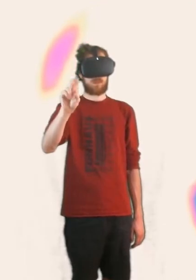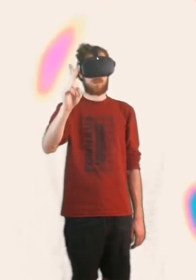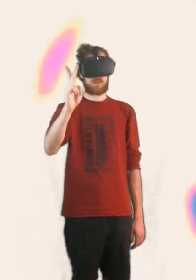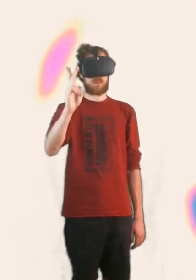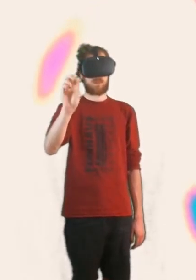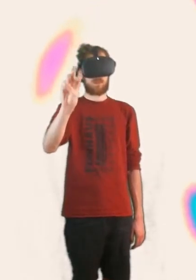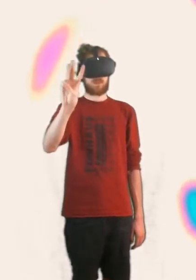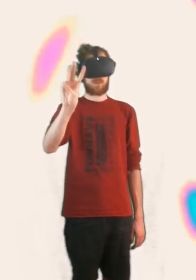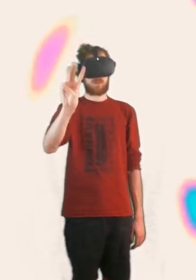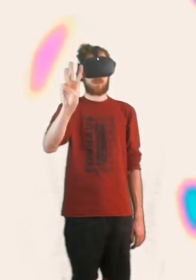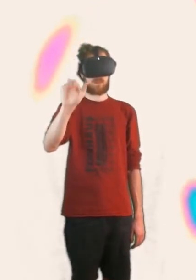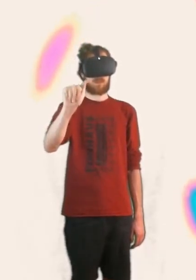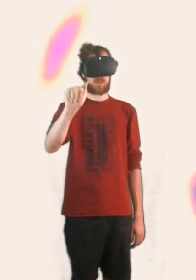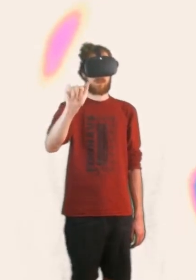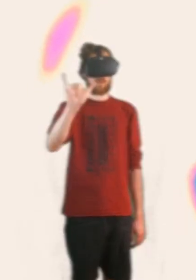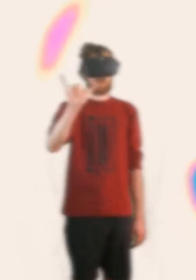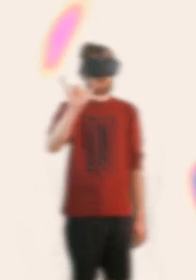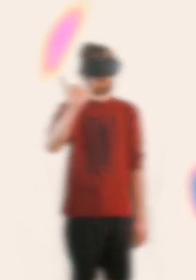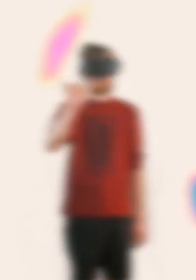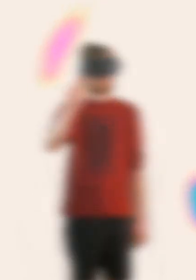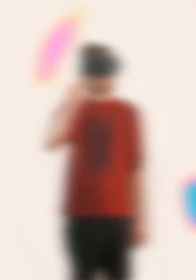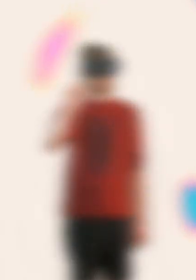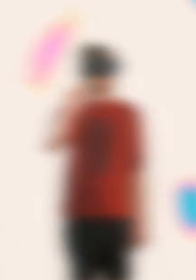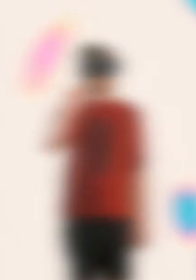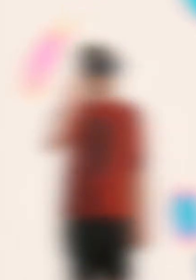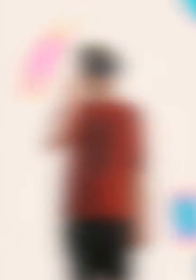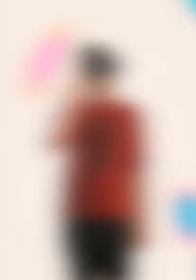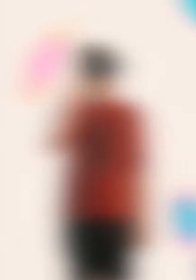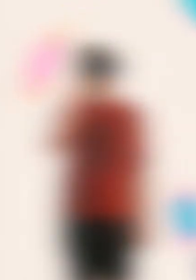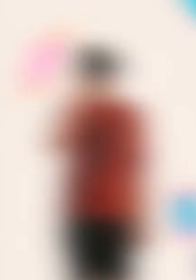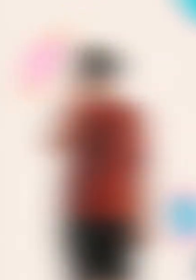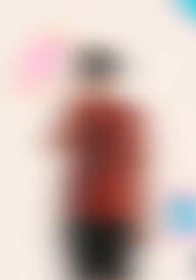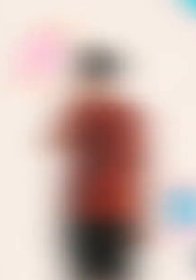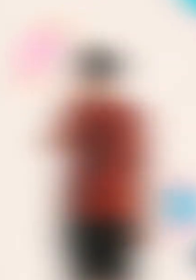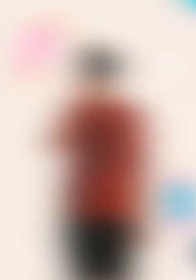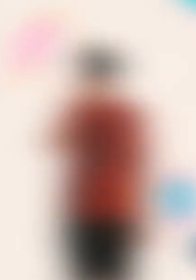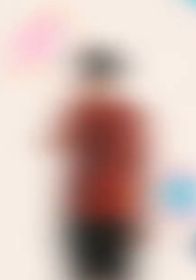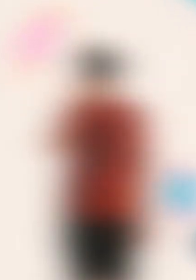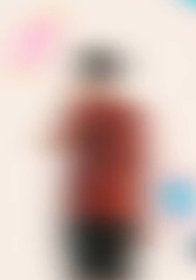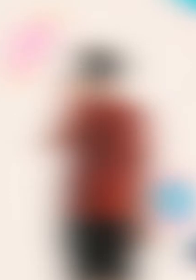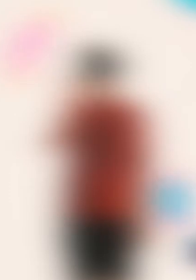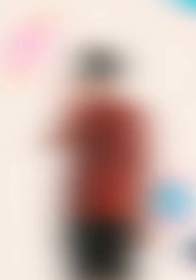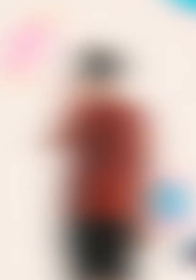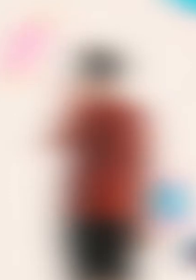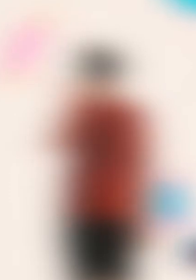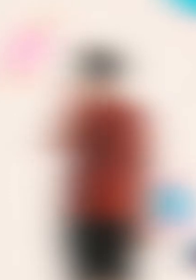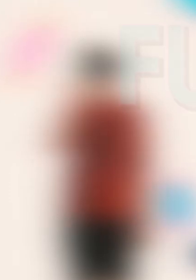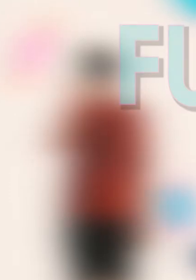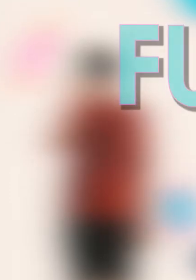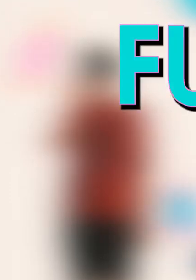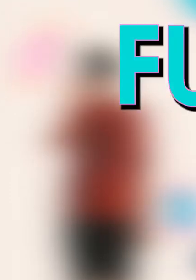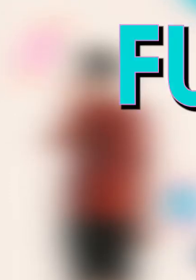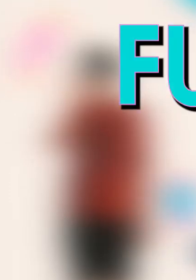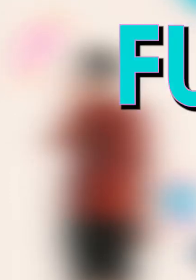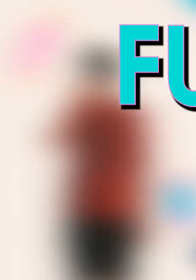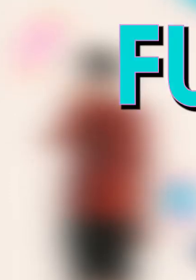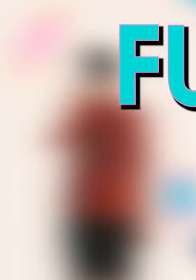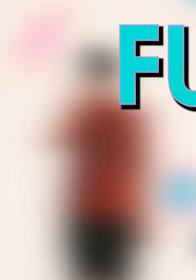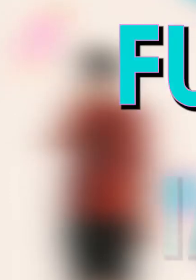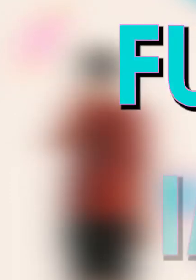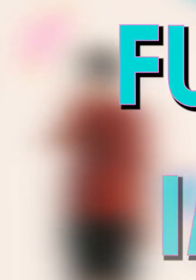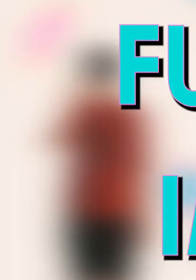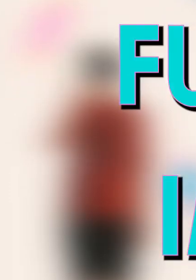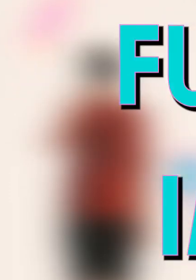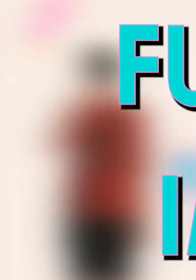usability scale survey are consistent with the general user feedback. The survey confirmed that the system was easy to use, fun to play, and